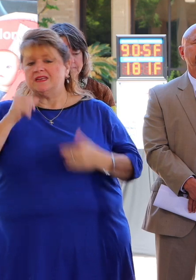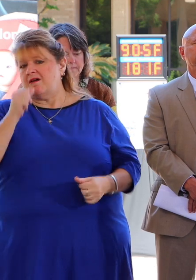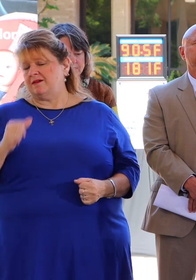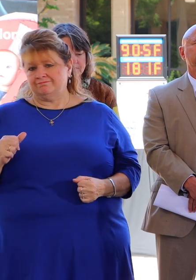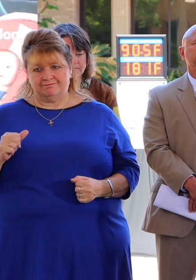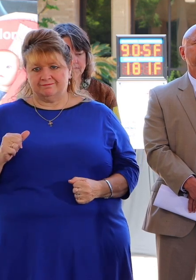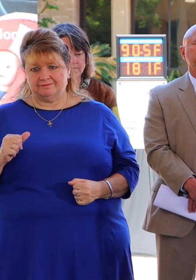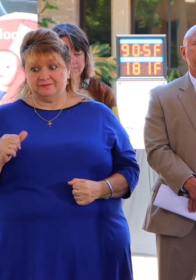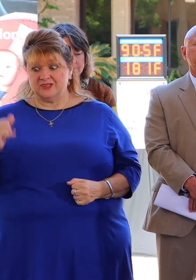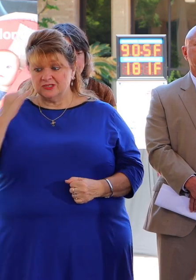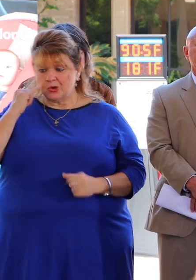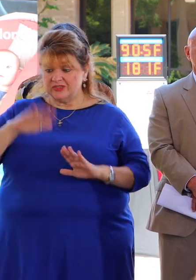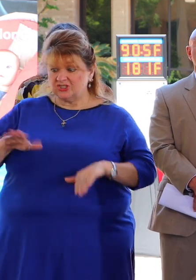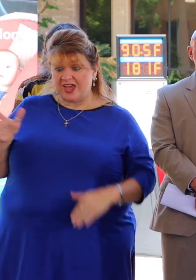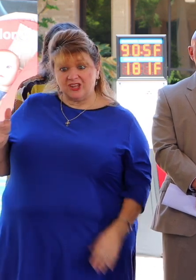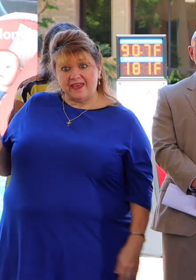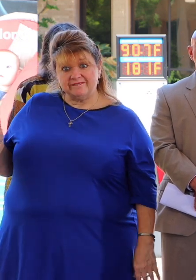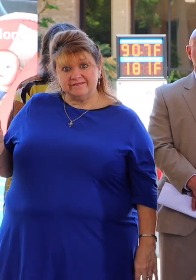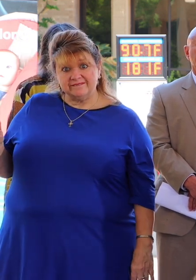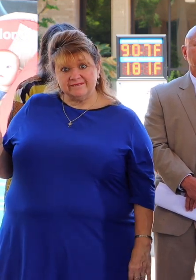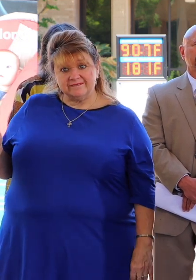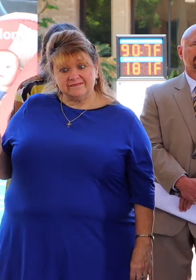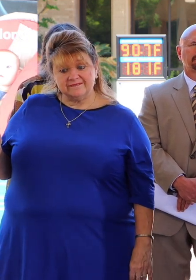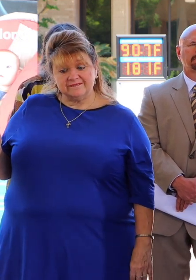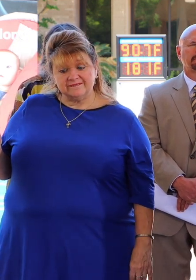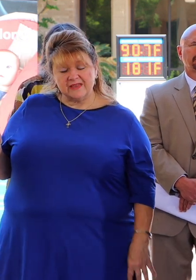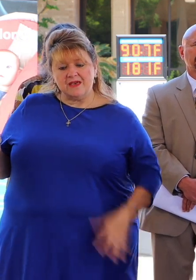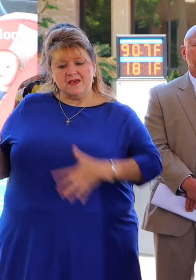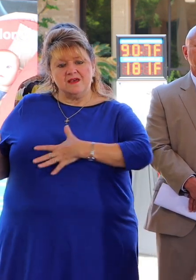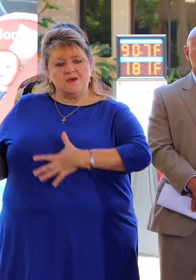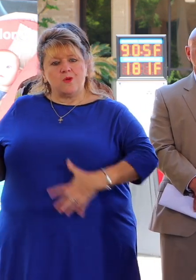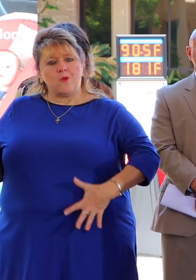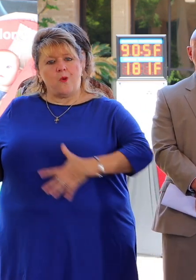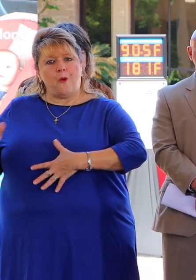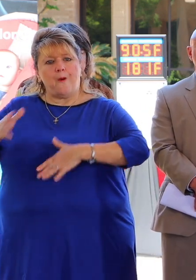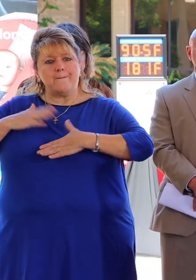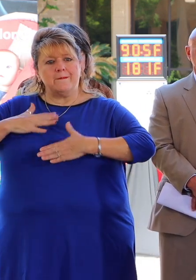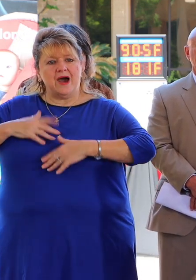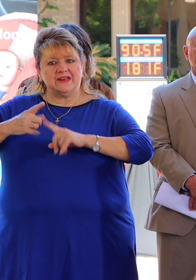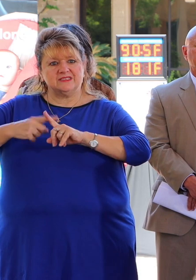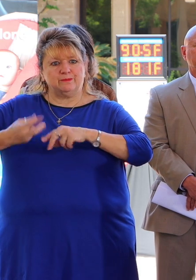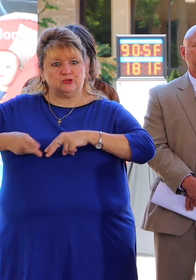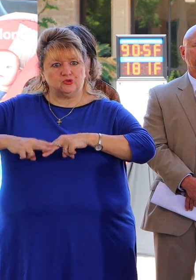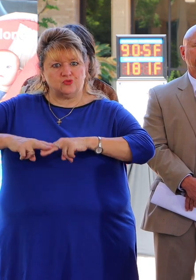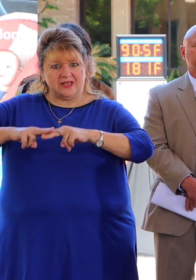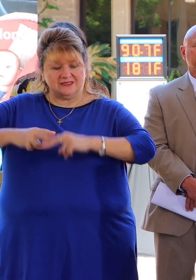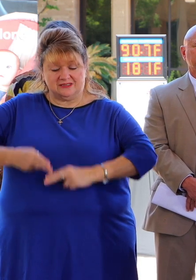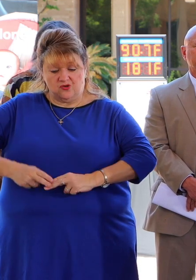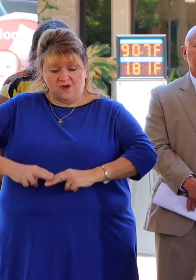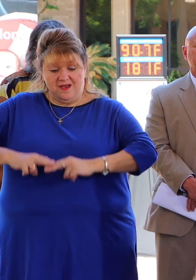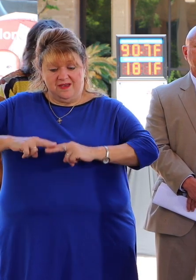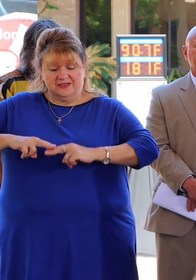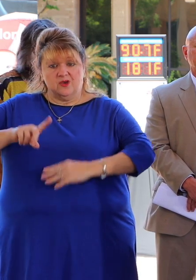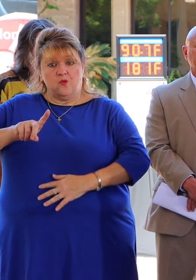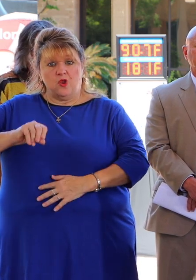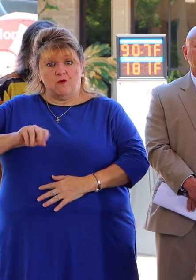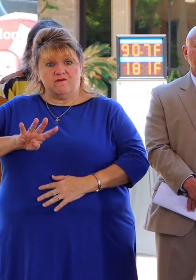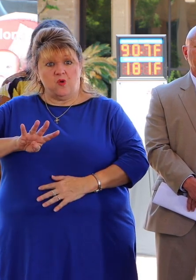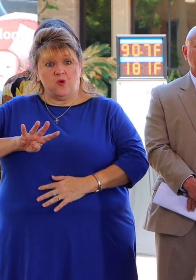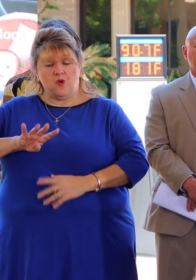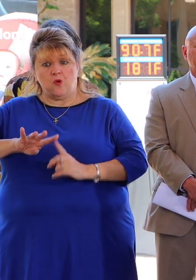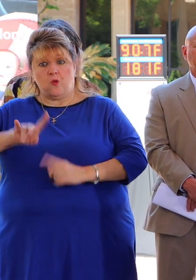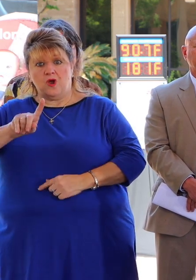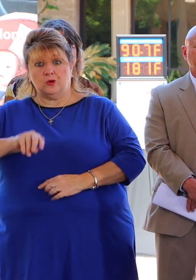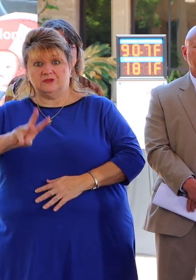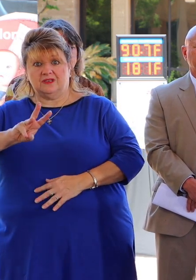longer this child is in this car, their core body temperature will rise. if their body temperature reaches 104 to